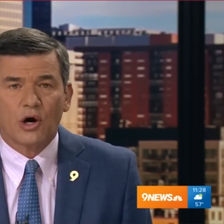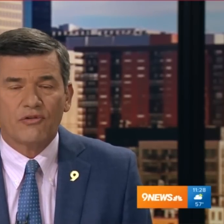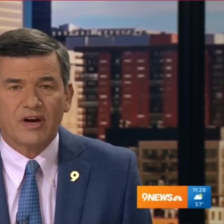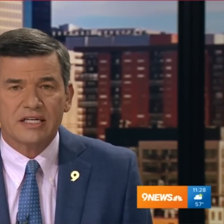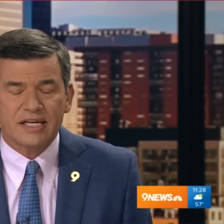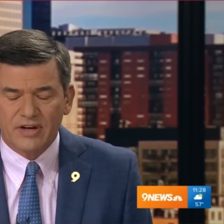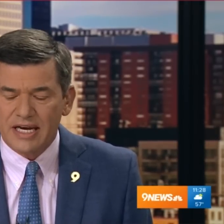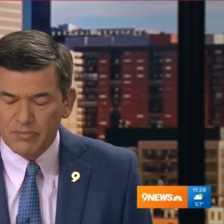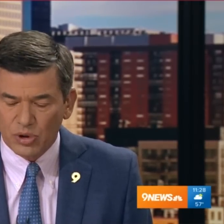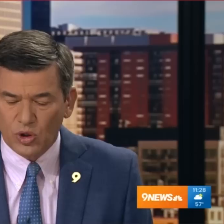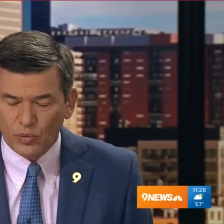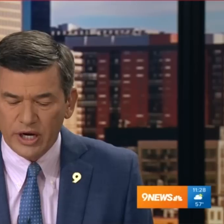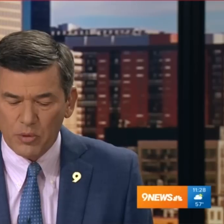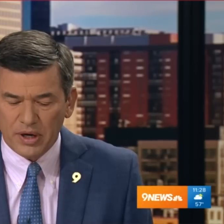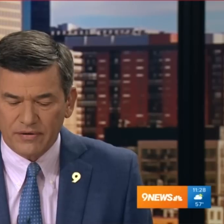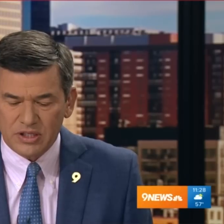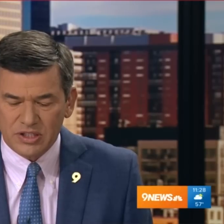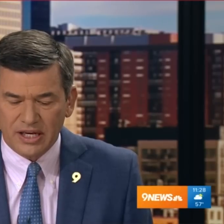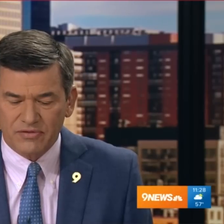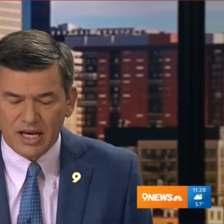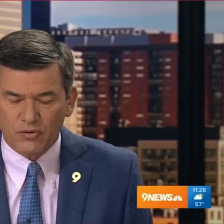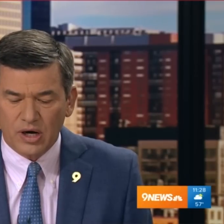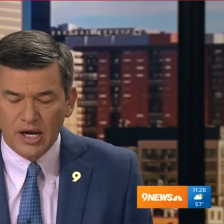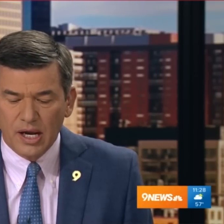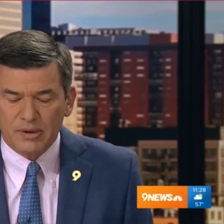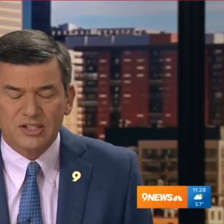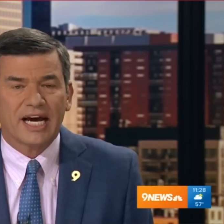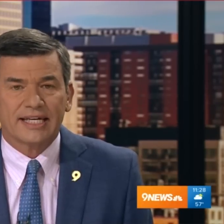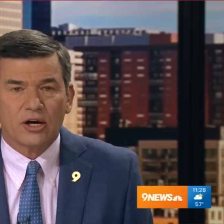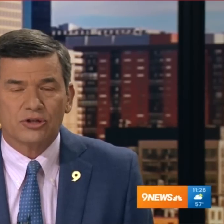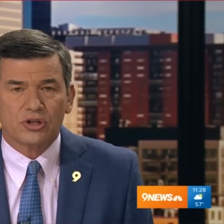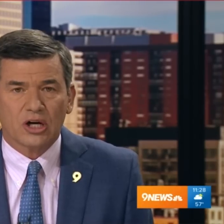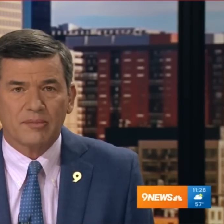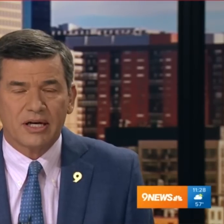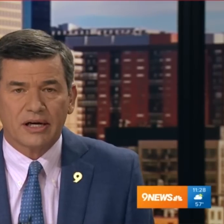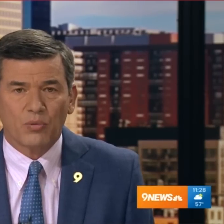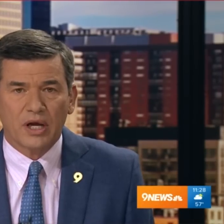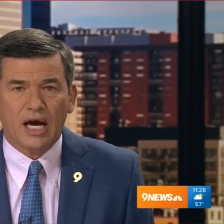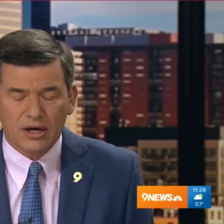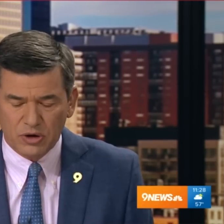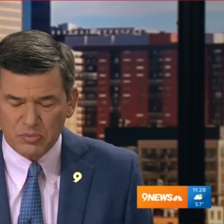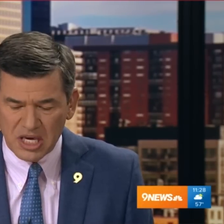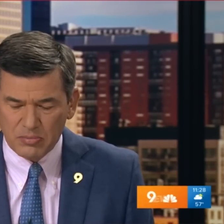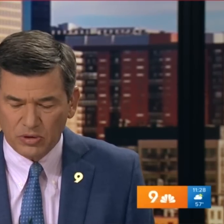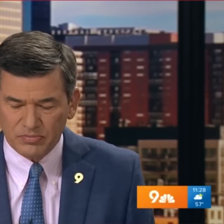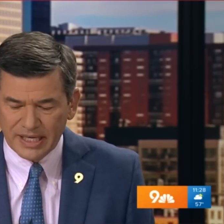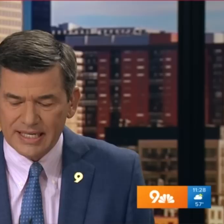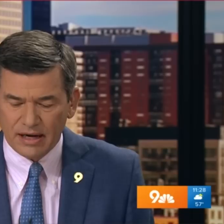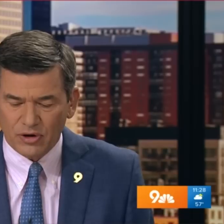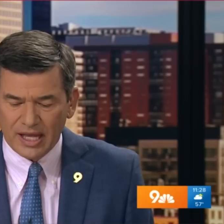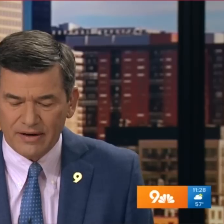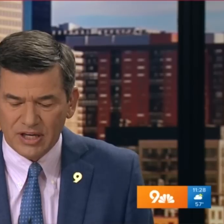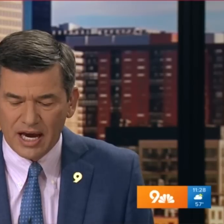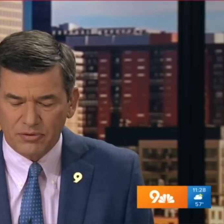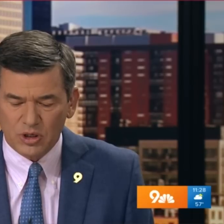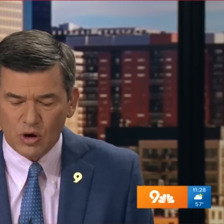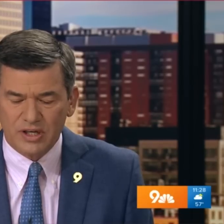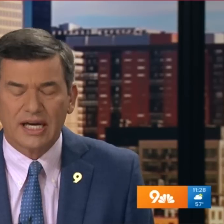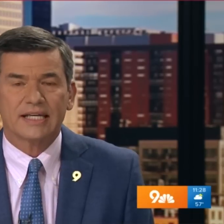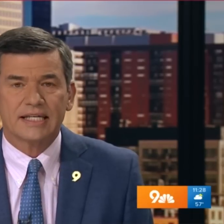made a point of letting everyone know that today is 4:20, but Civic Center Park is closed. He said, do not come to the park. He did talk